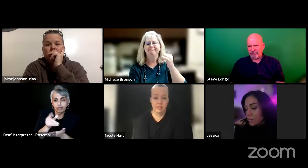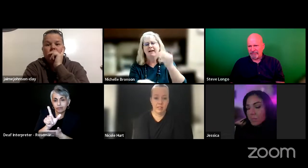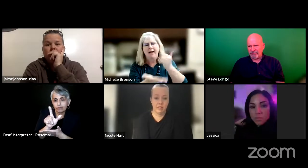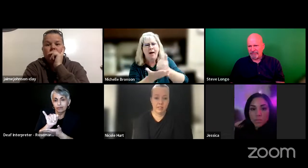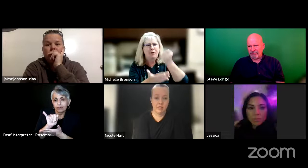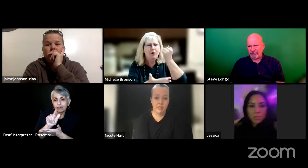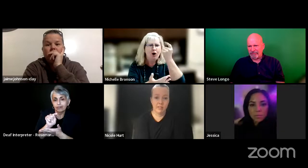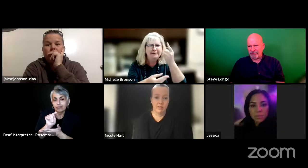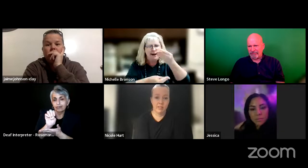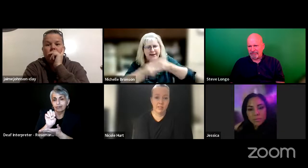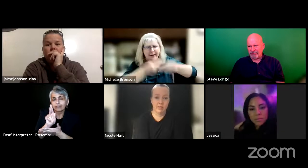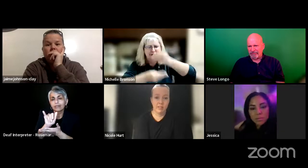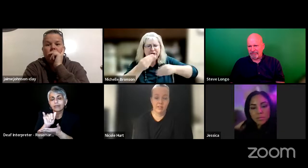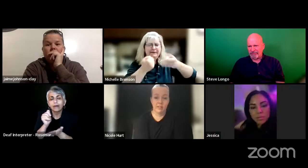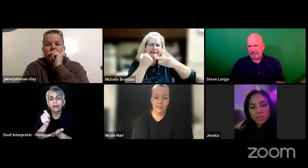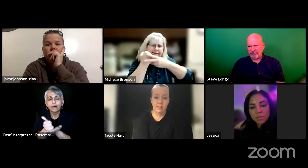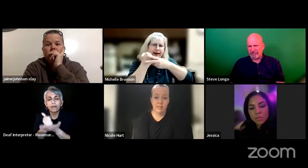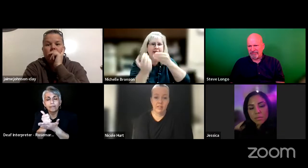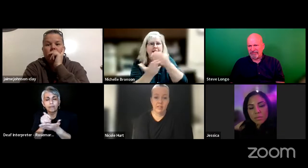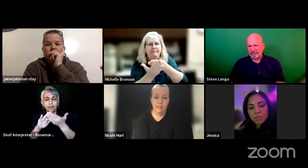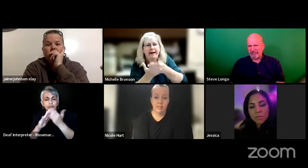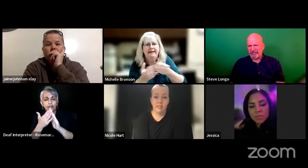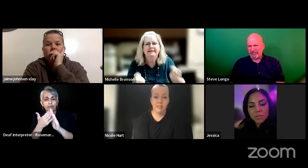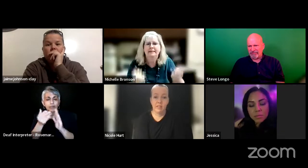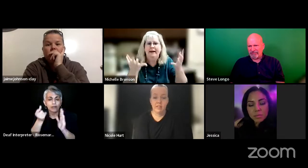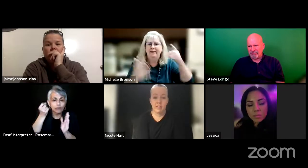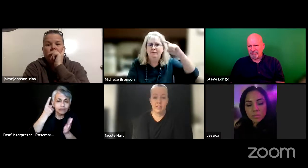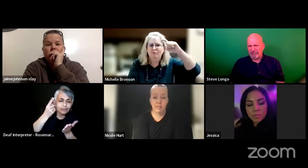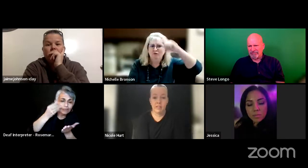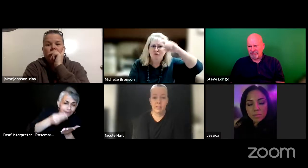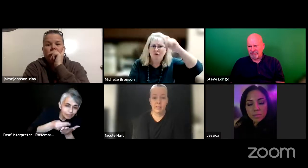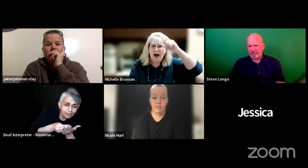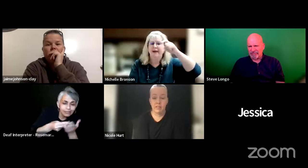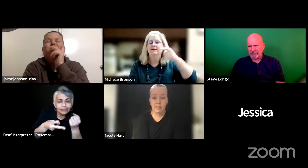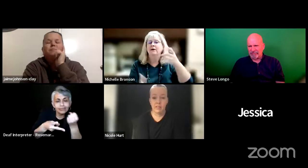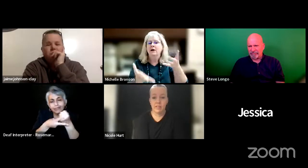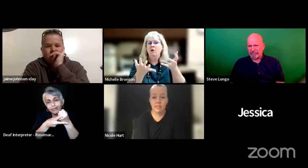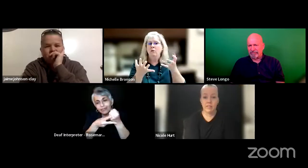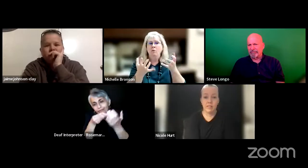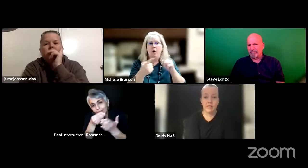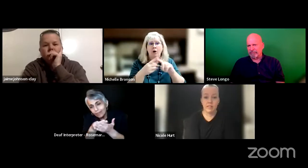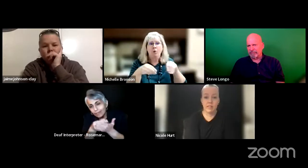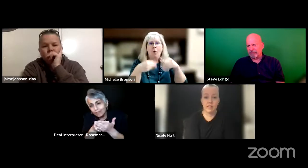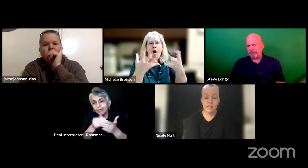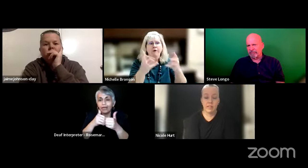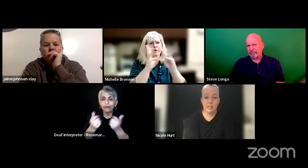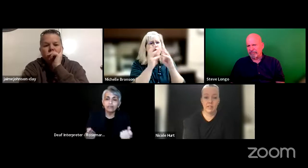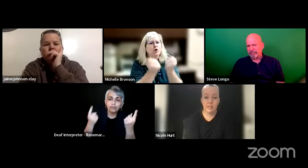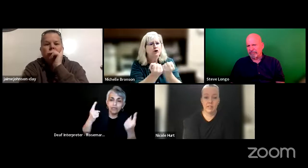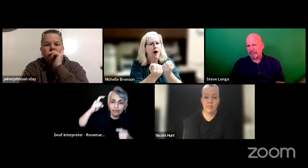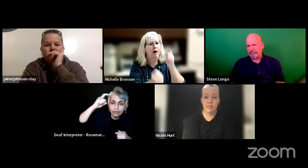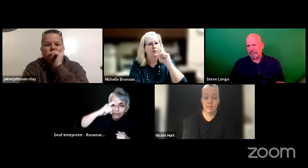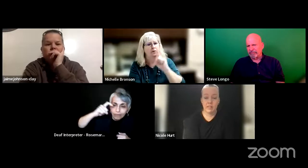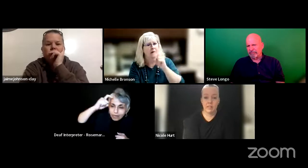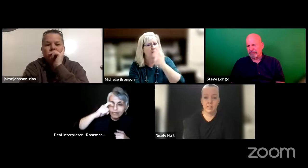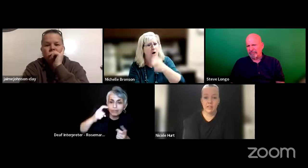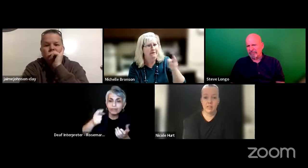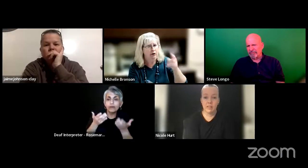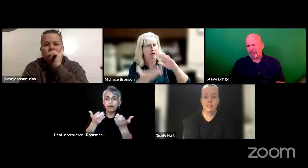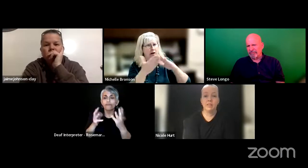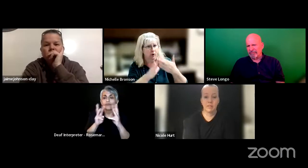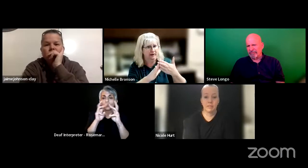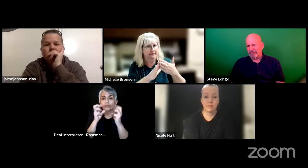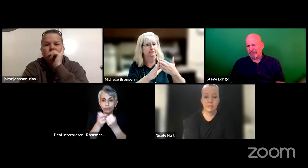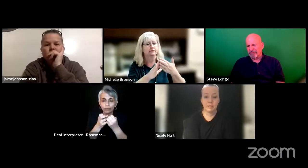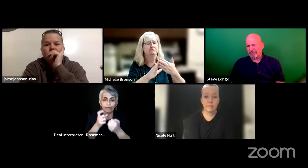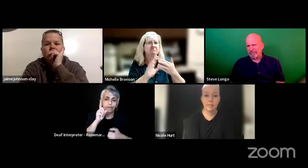for financial literacy, helping individuals understand budgeting and saving and using money wisely, and